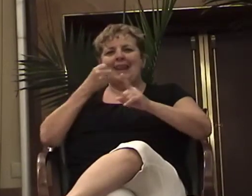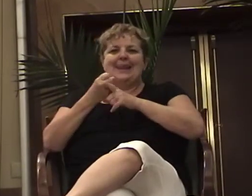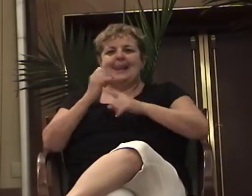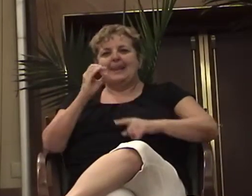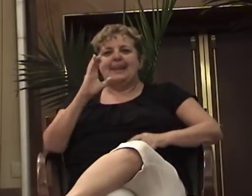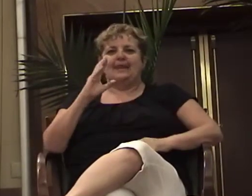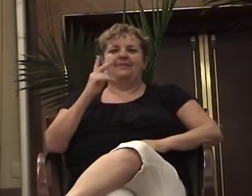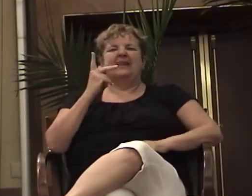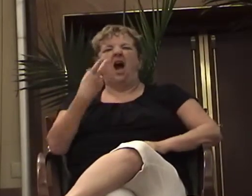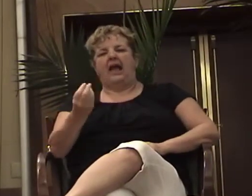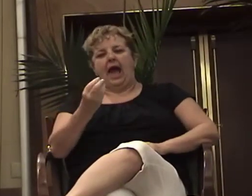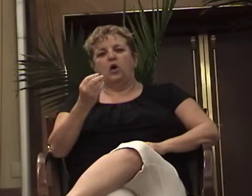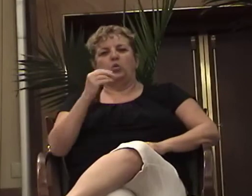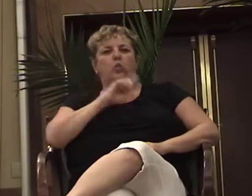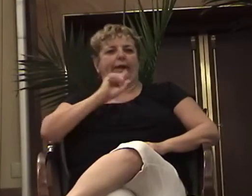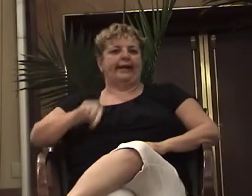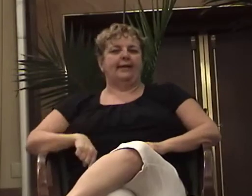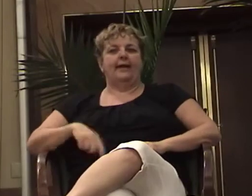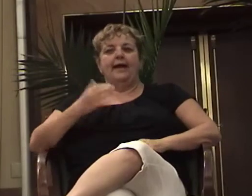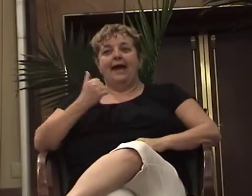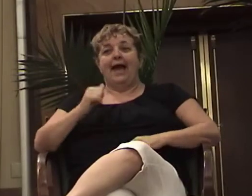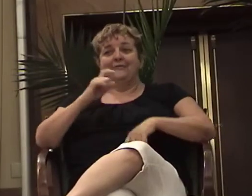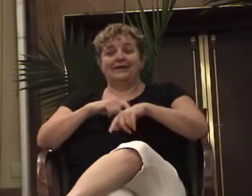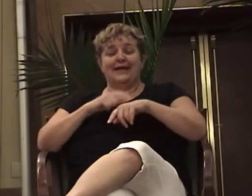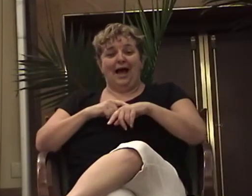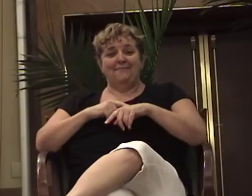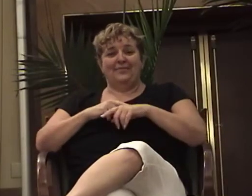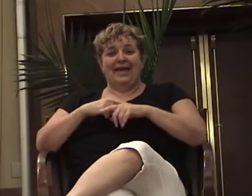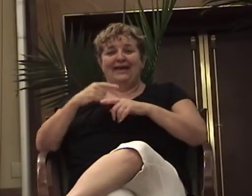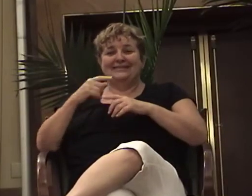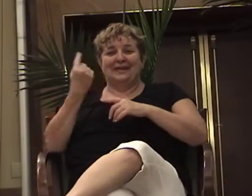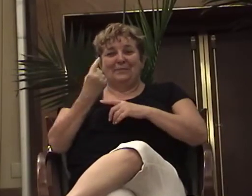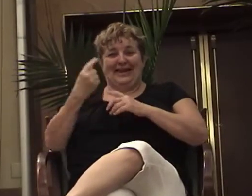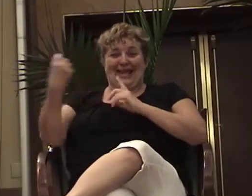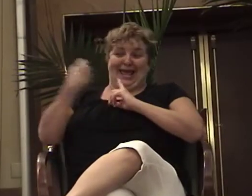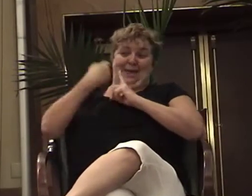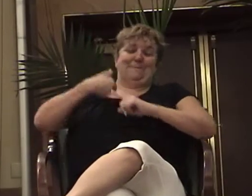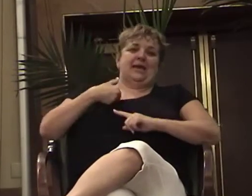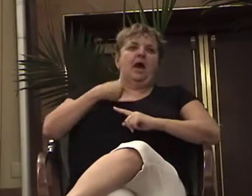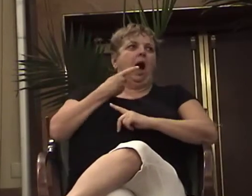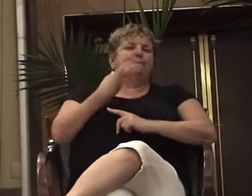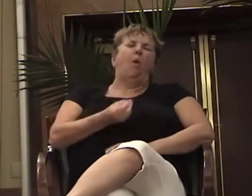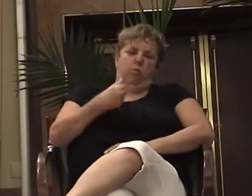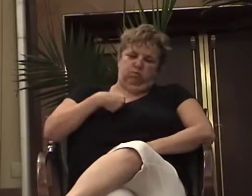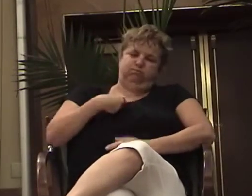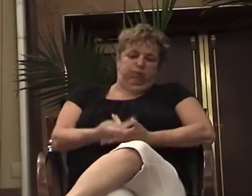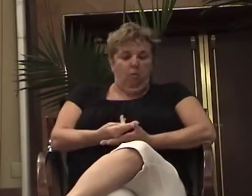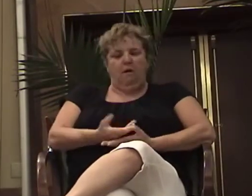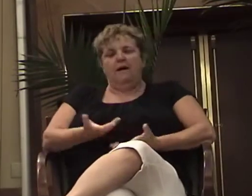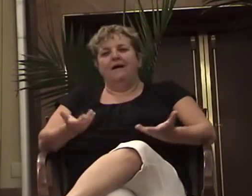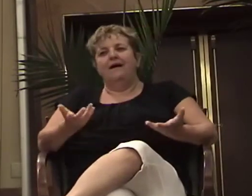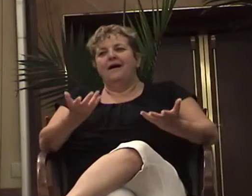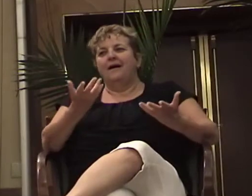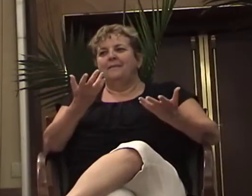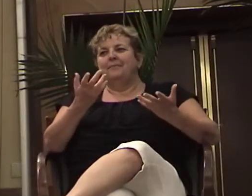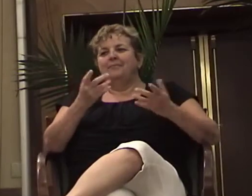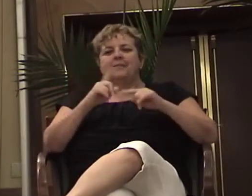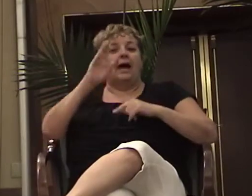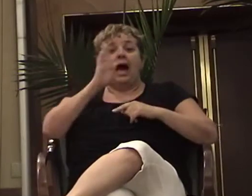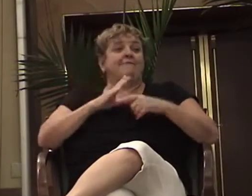every time, you know, somebody hit me, they knocked me clean out. You know? And, you know, so I mean, I've never won a fight.